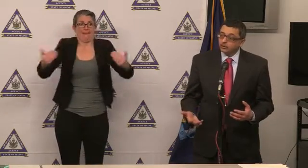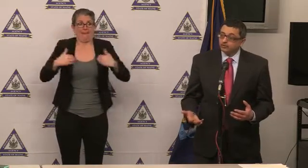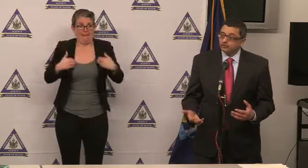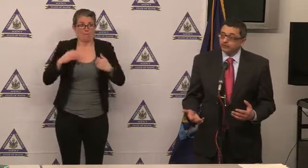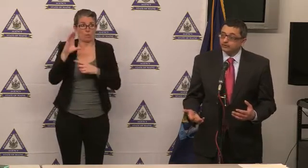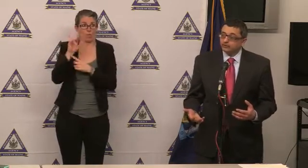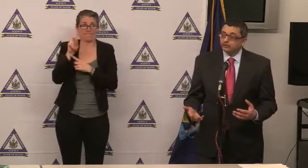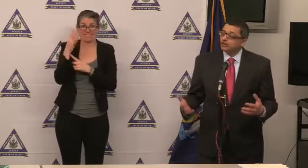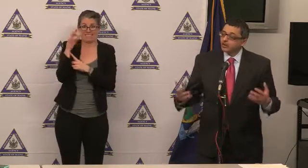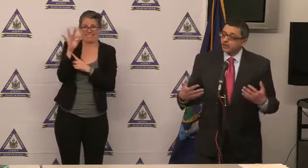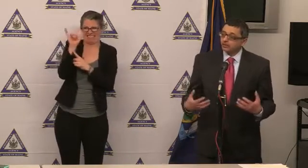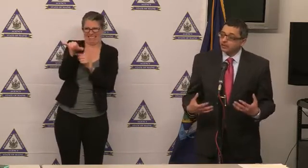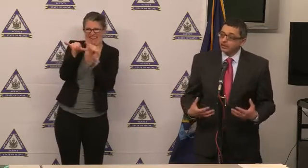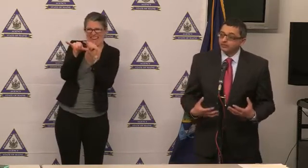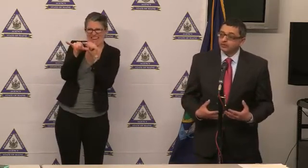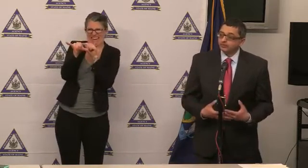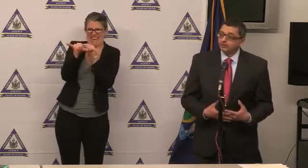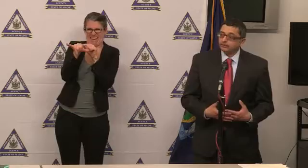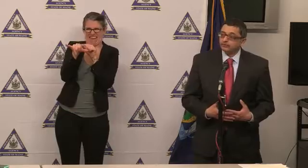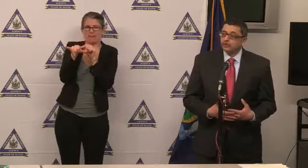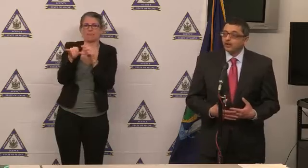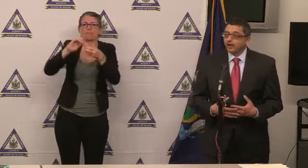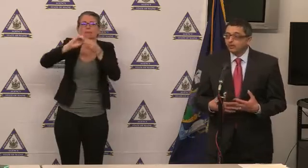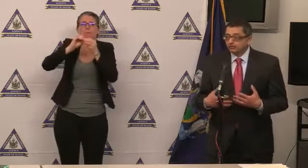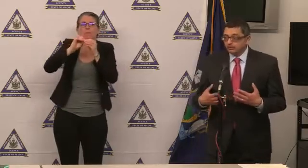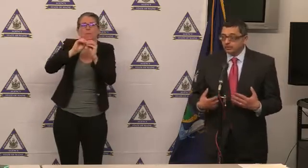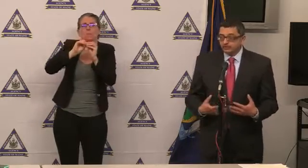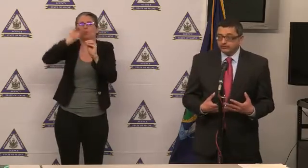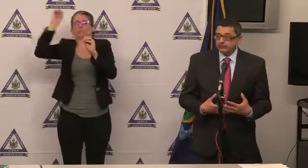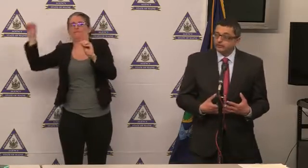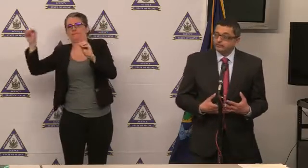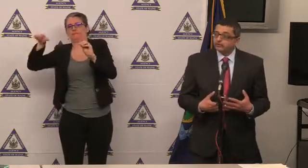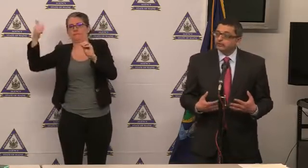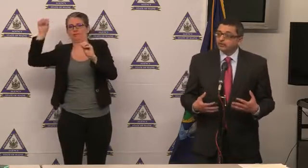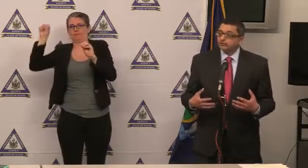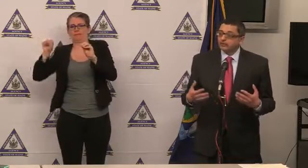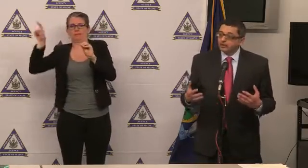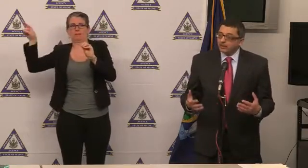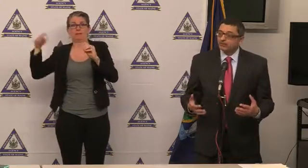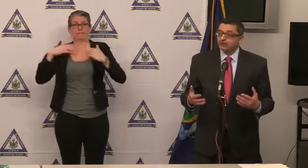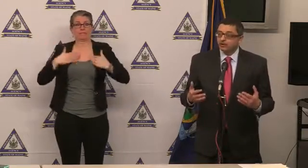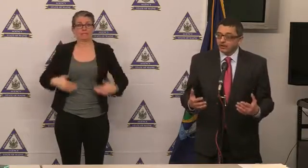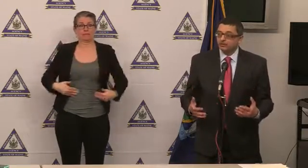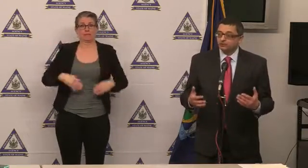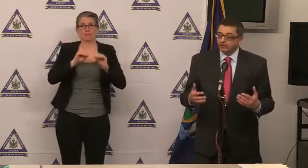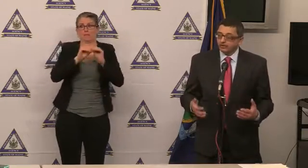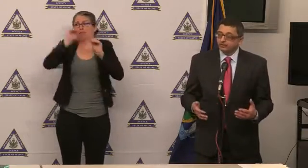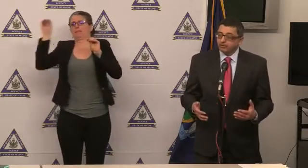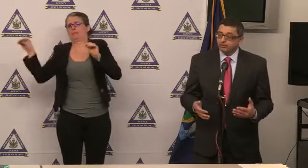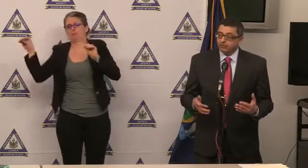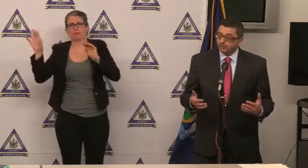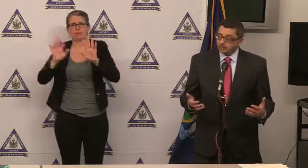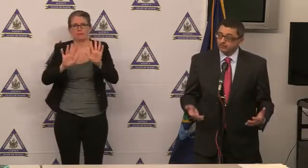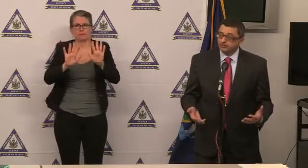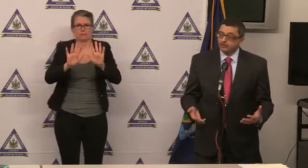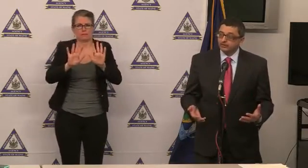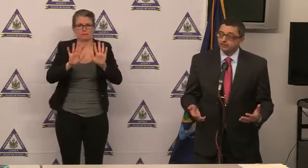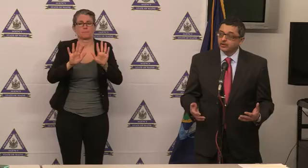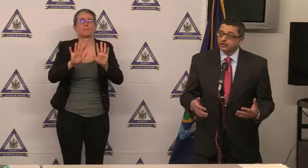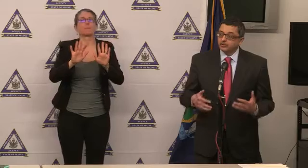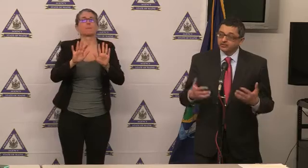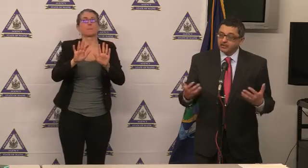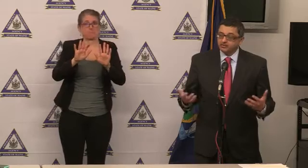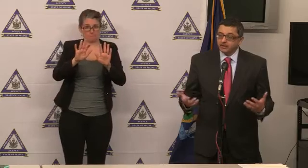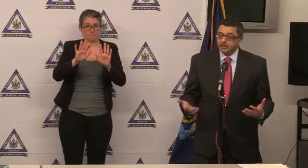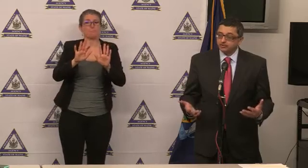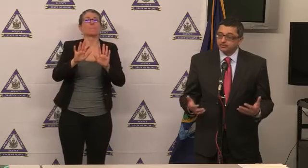with COVID-19, how do we handle those folks? And the Maine CDC does what every other health department in the country does.